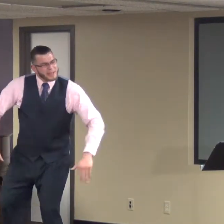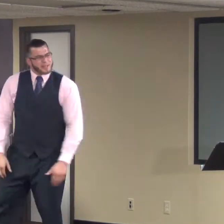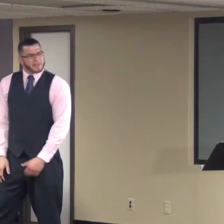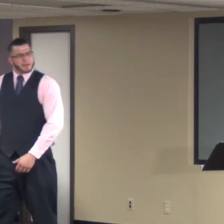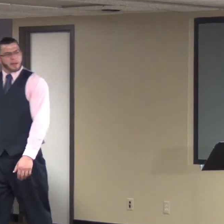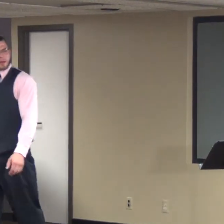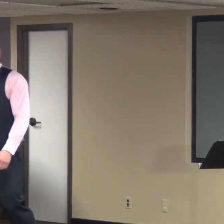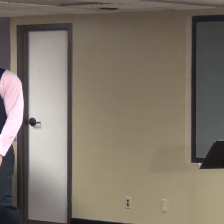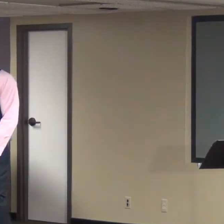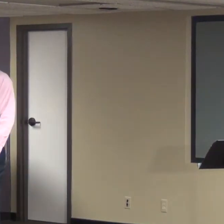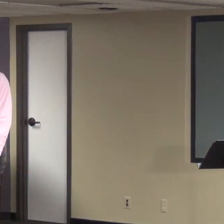peace.